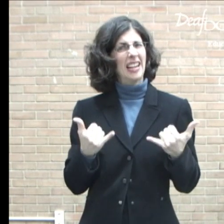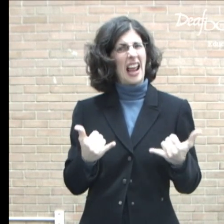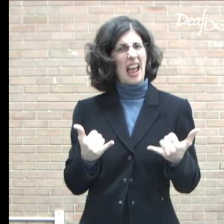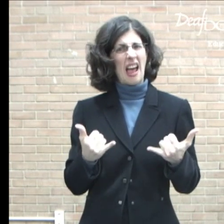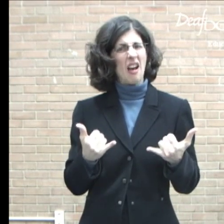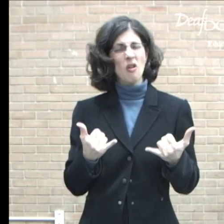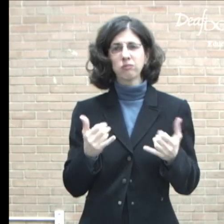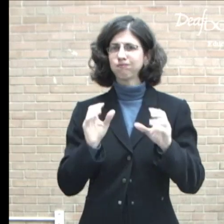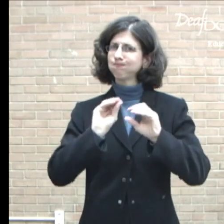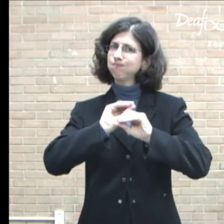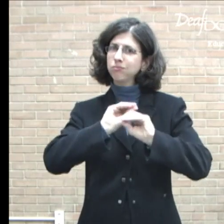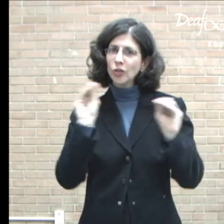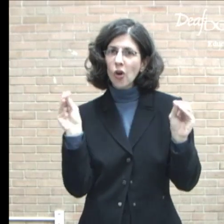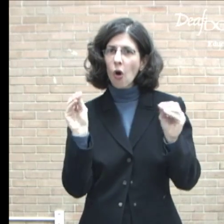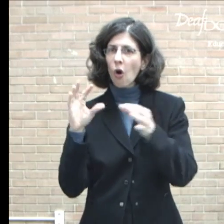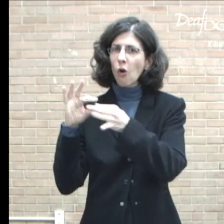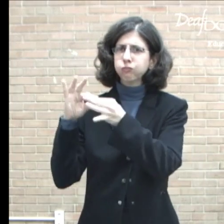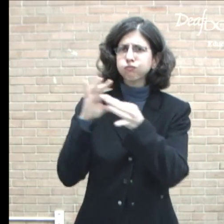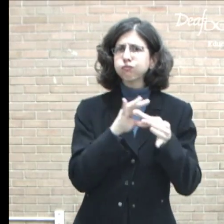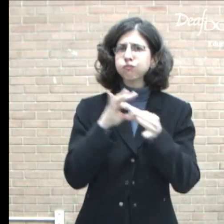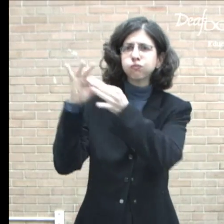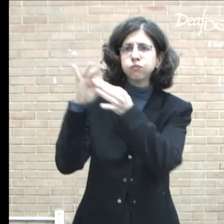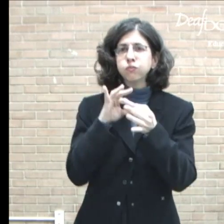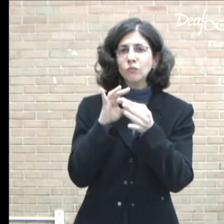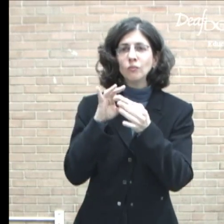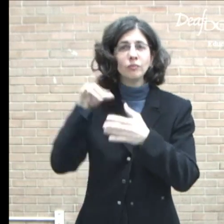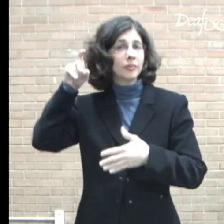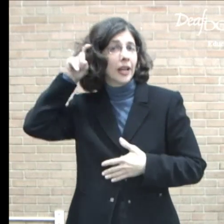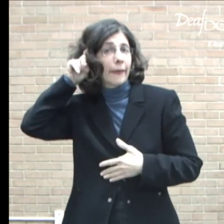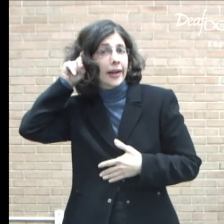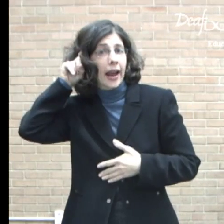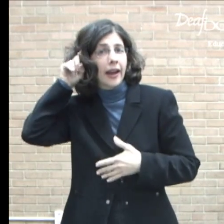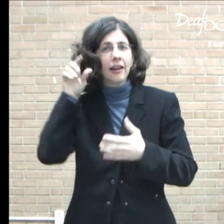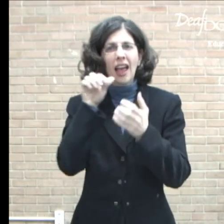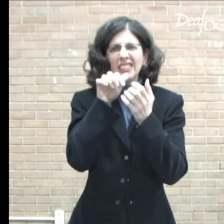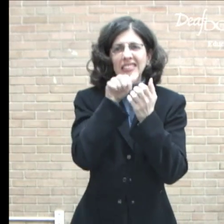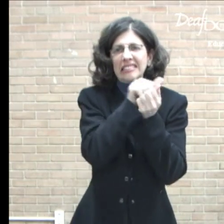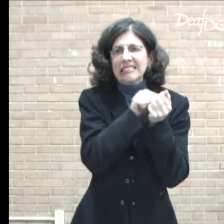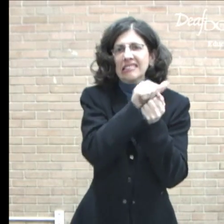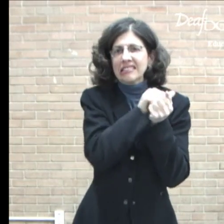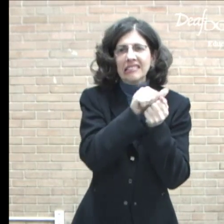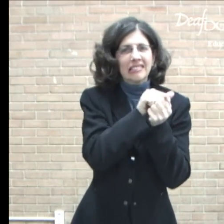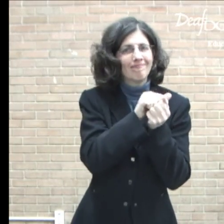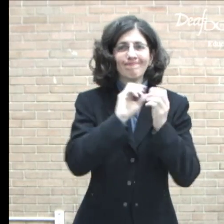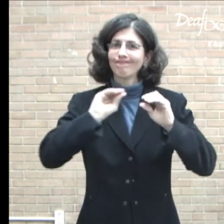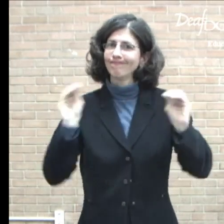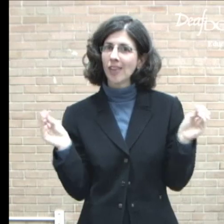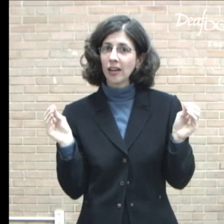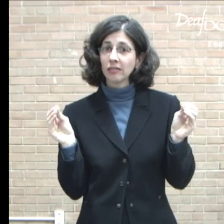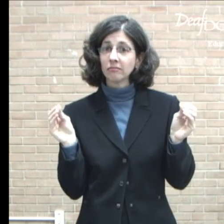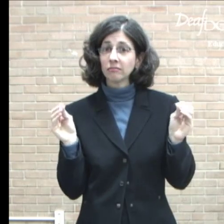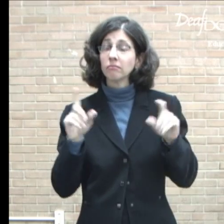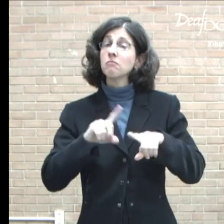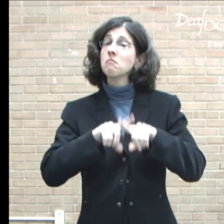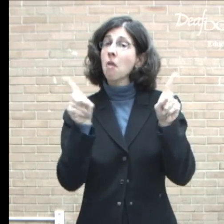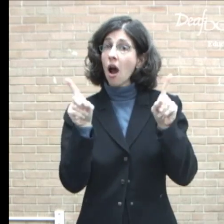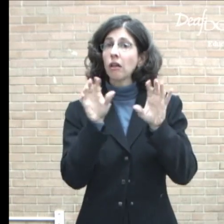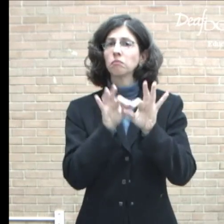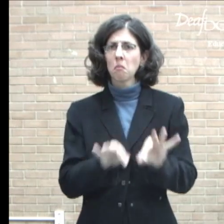At this time, there does not seem to be any association or relationship between wearing hearing aids and